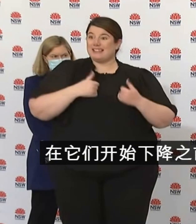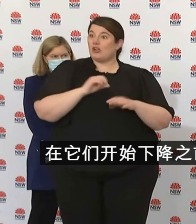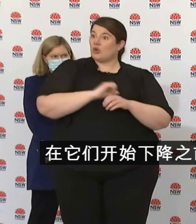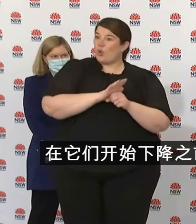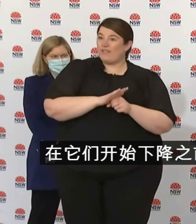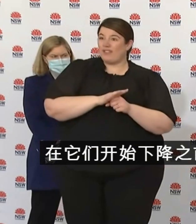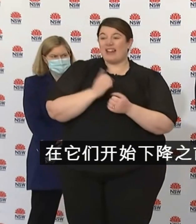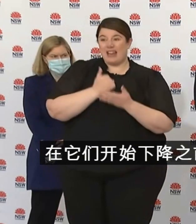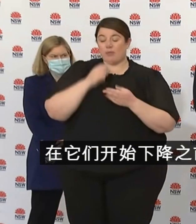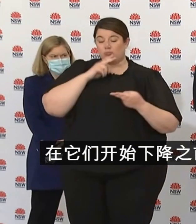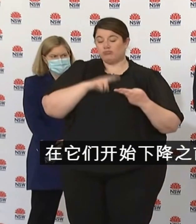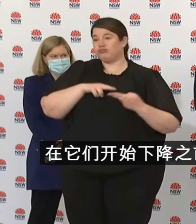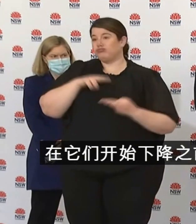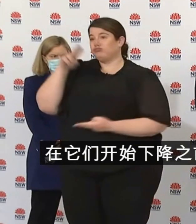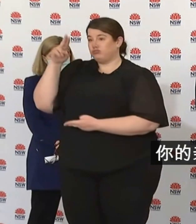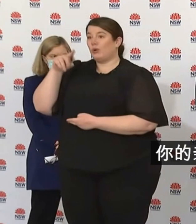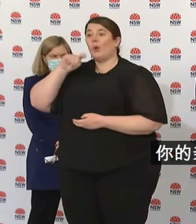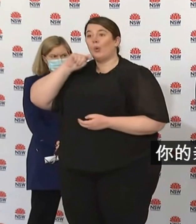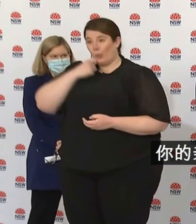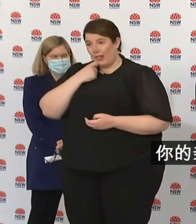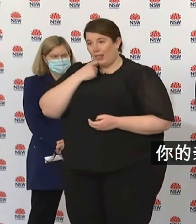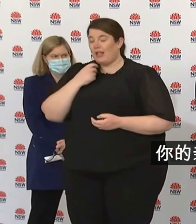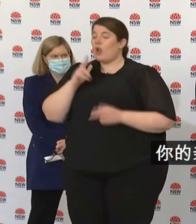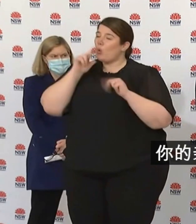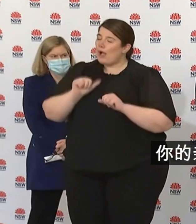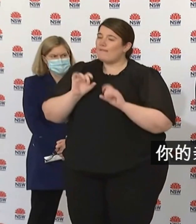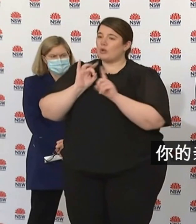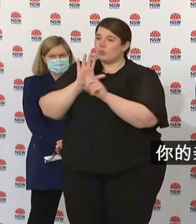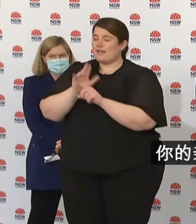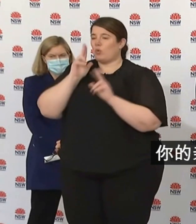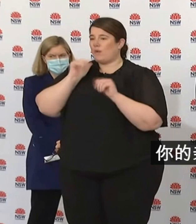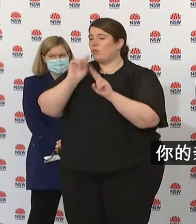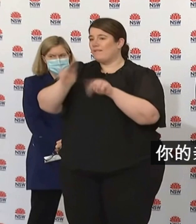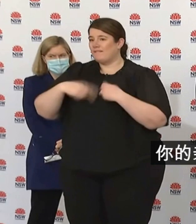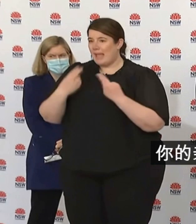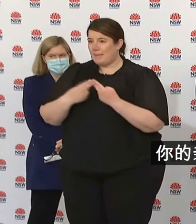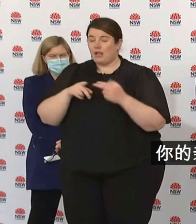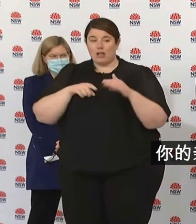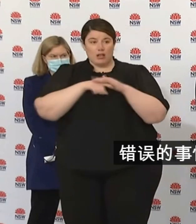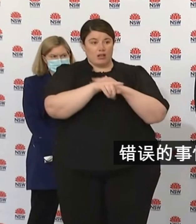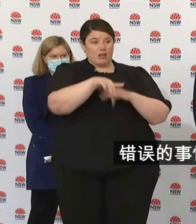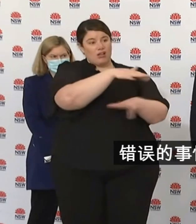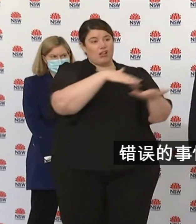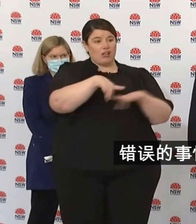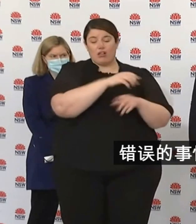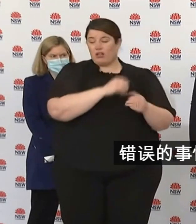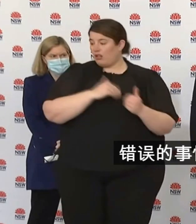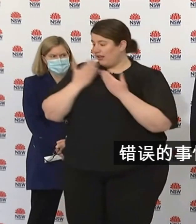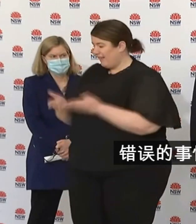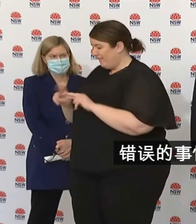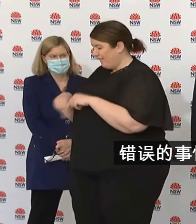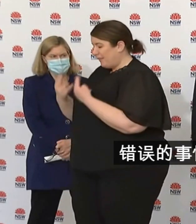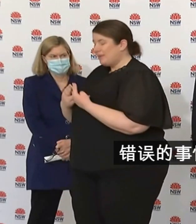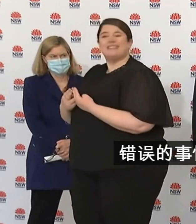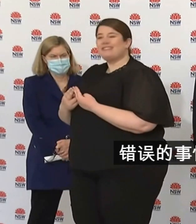down, and that also means more deaths. Protect your loved ones. Don't take the virus home. Don't do the wrong thing, and please